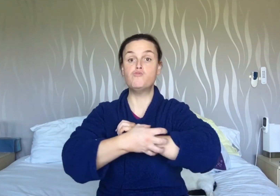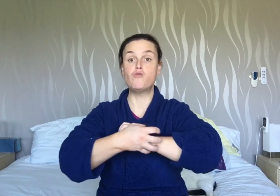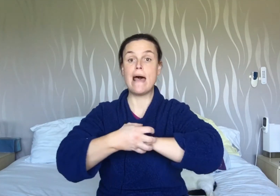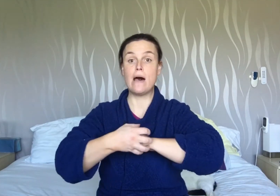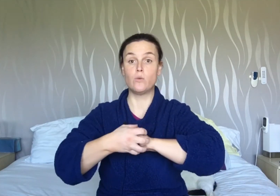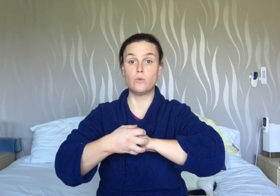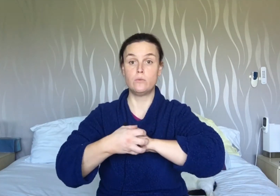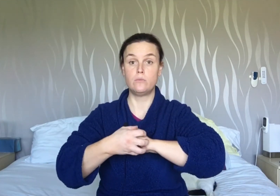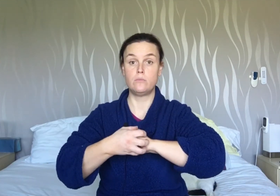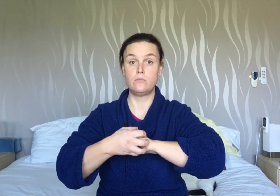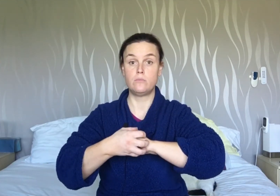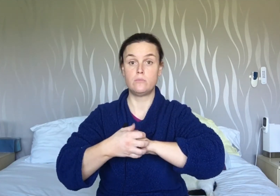Brown.